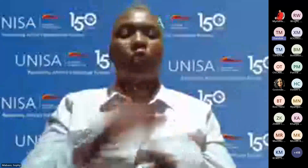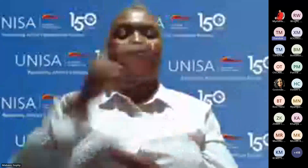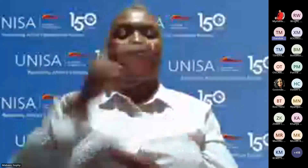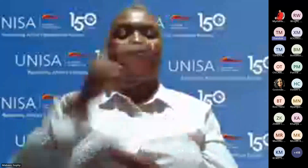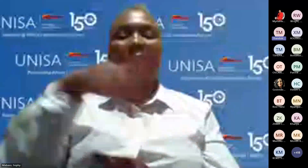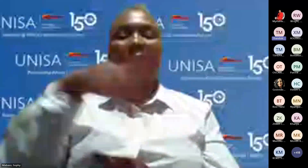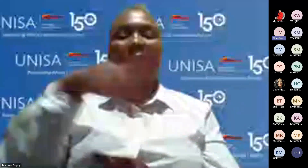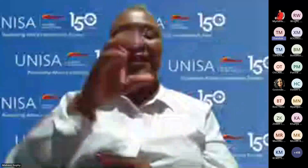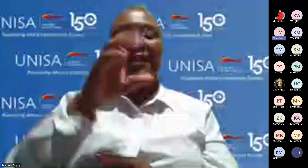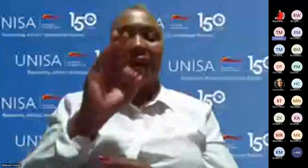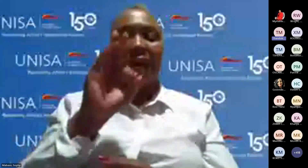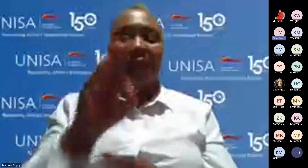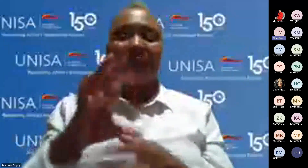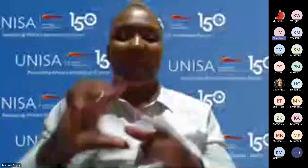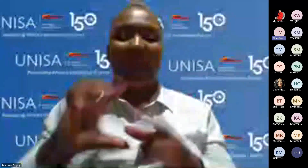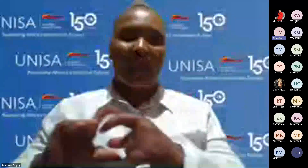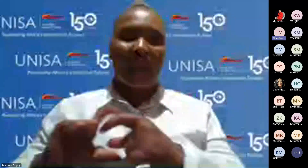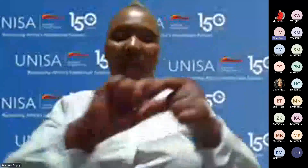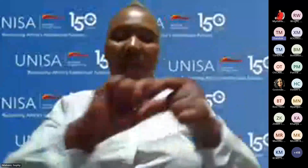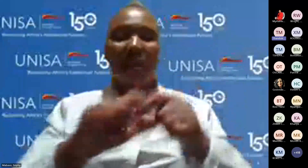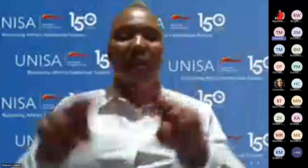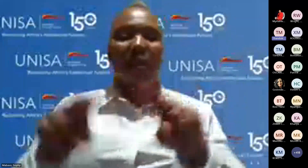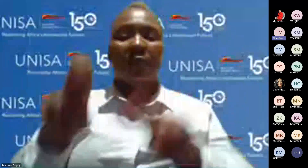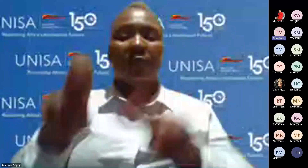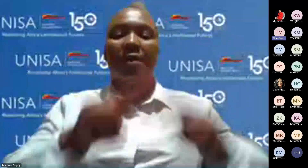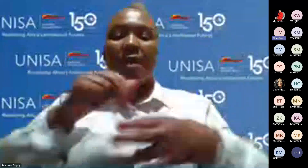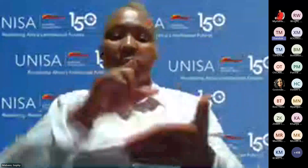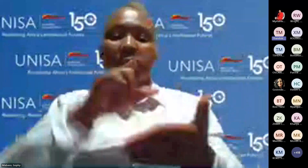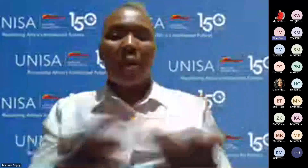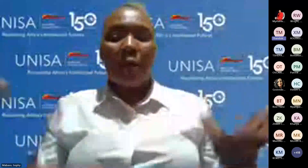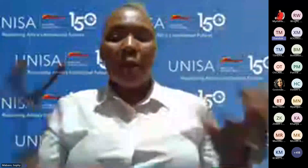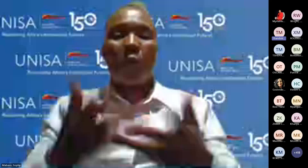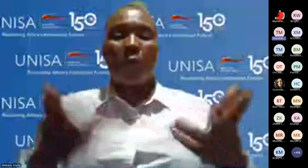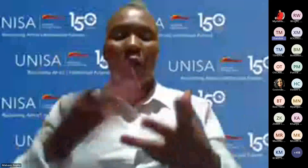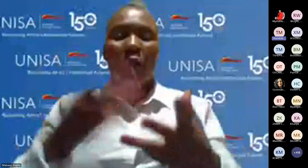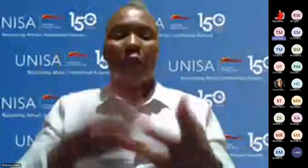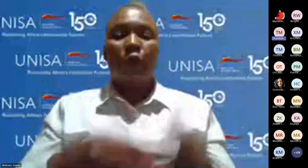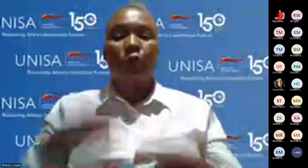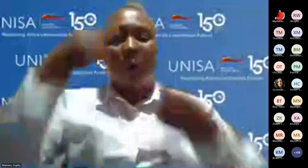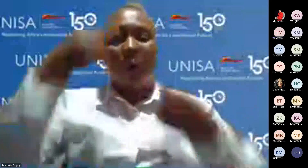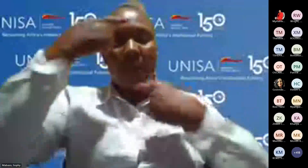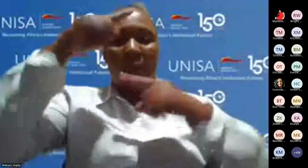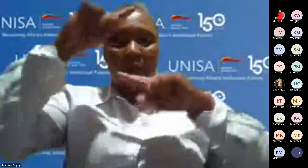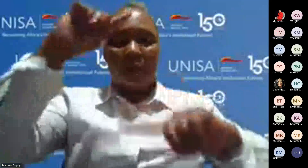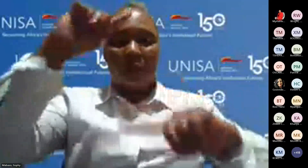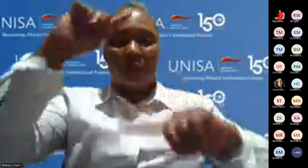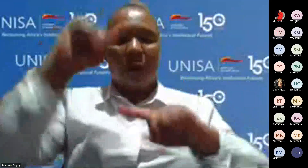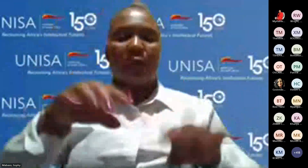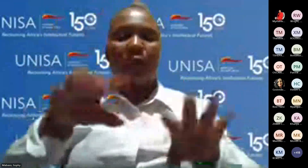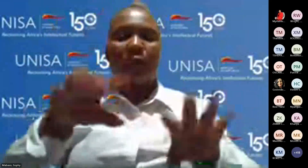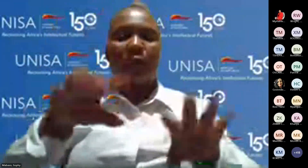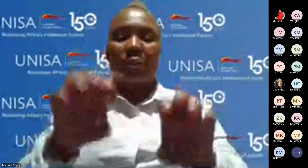directly to the Invigilator app, whereby it's gonna link to my profile for the exam?